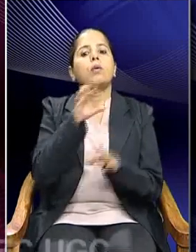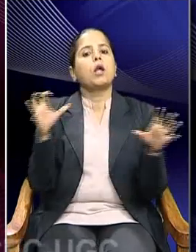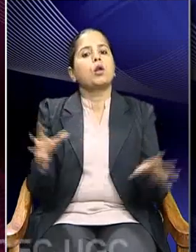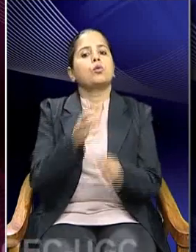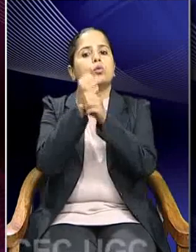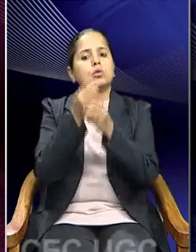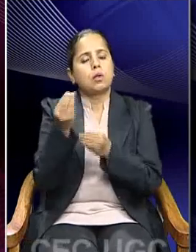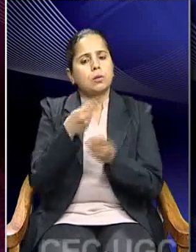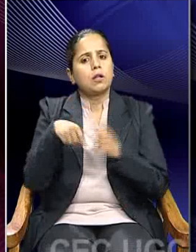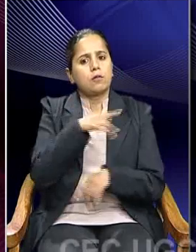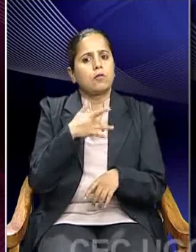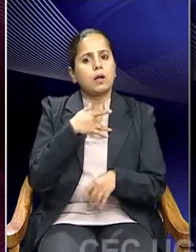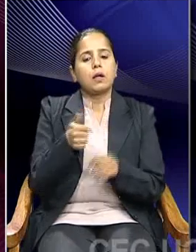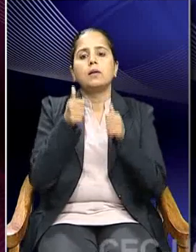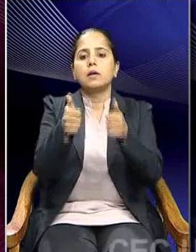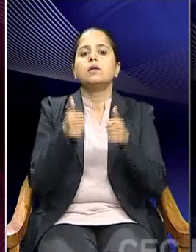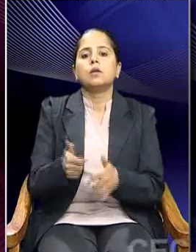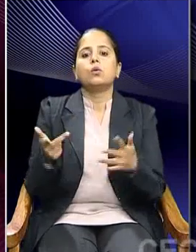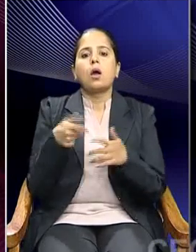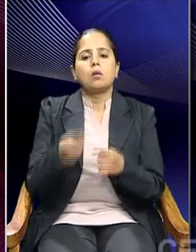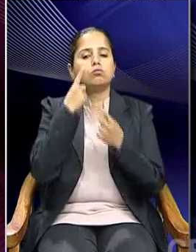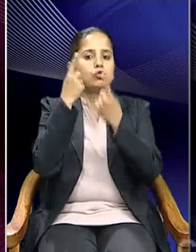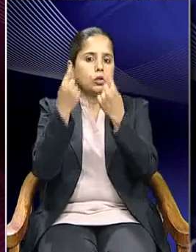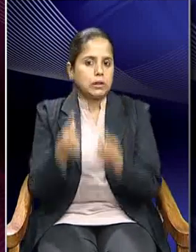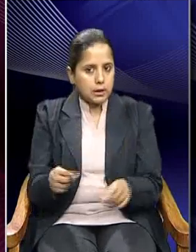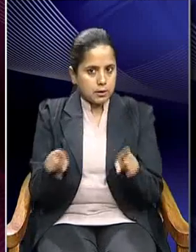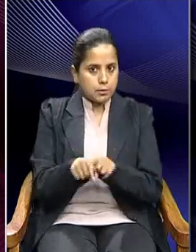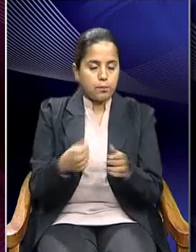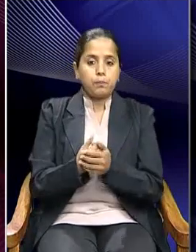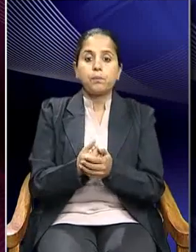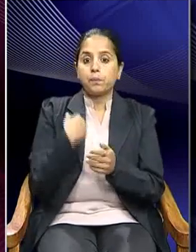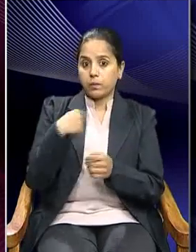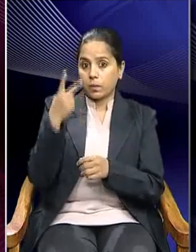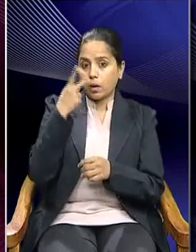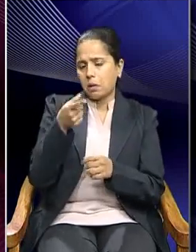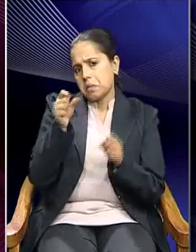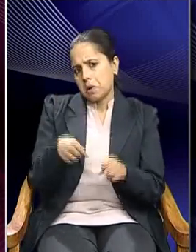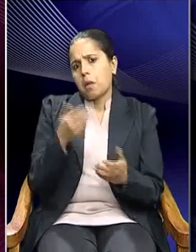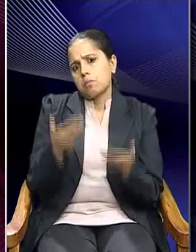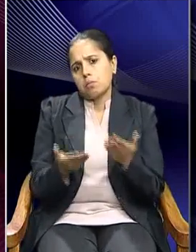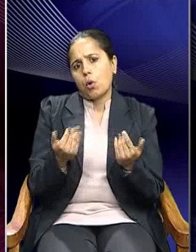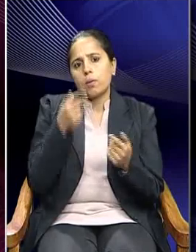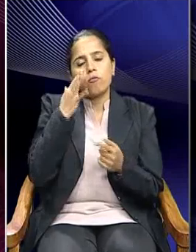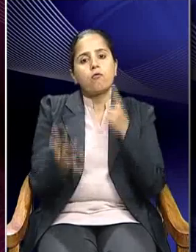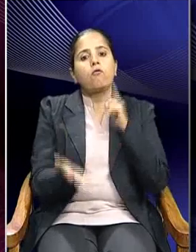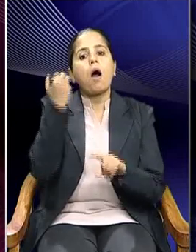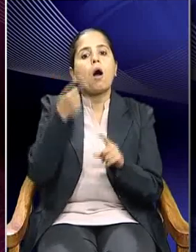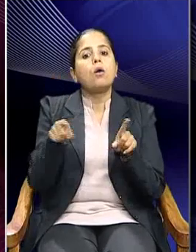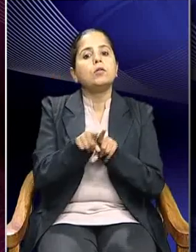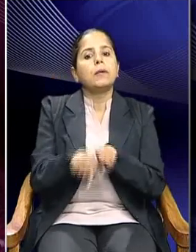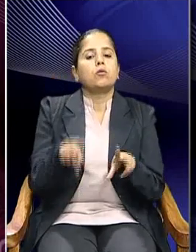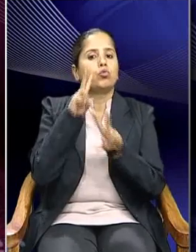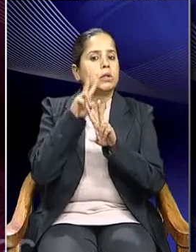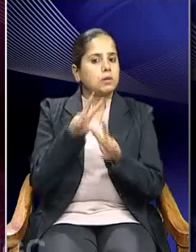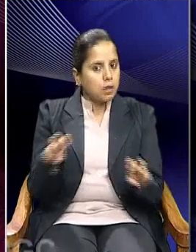something which is a result of an analysis. So, can be the findings of a